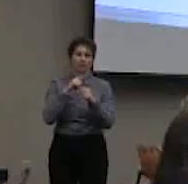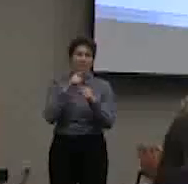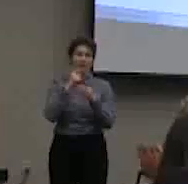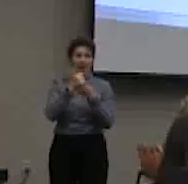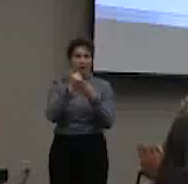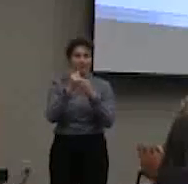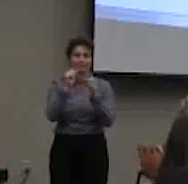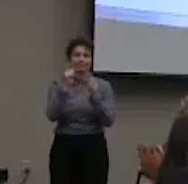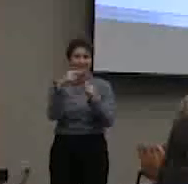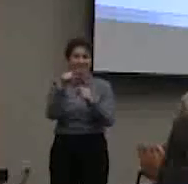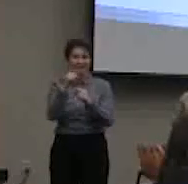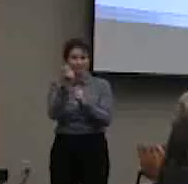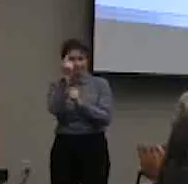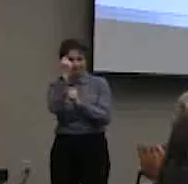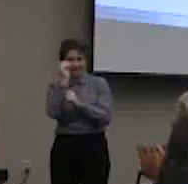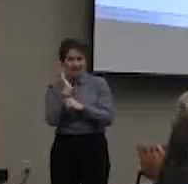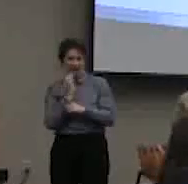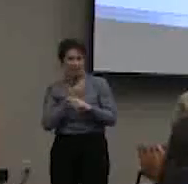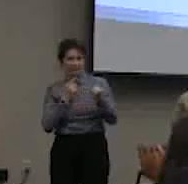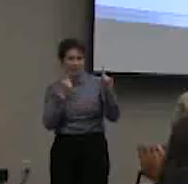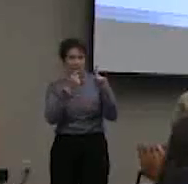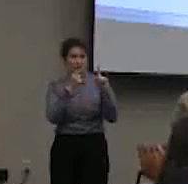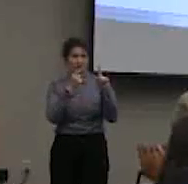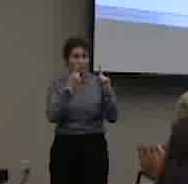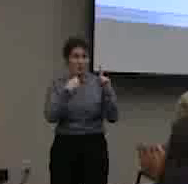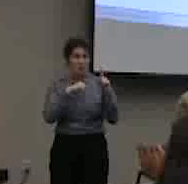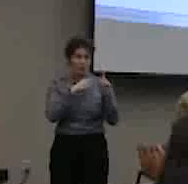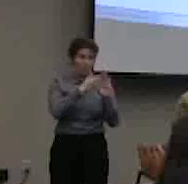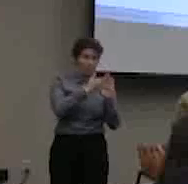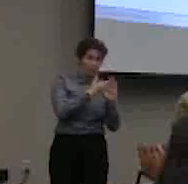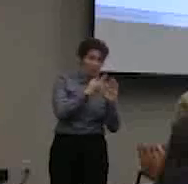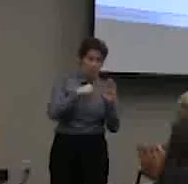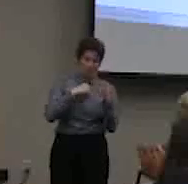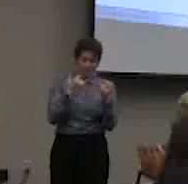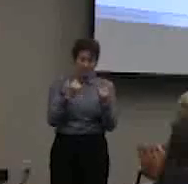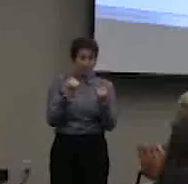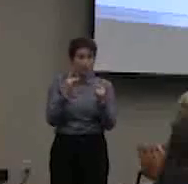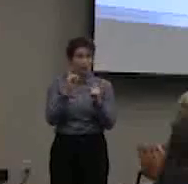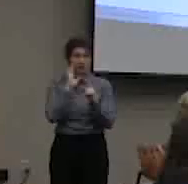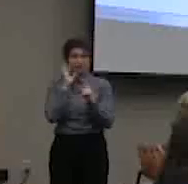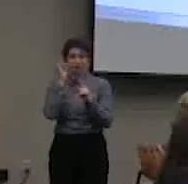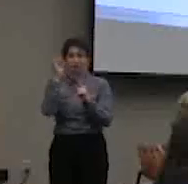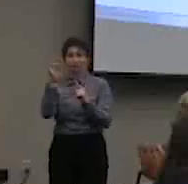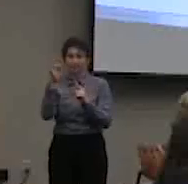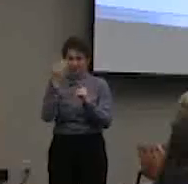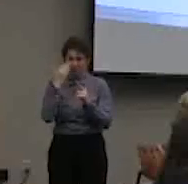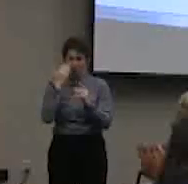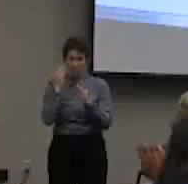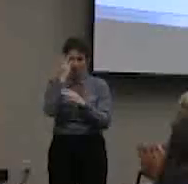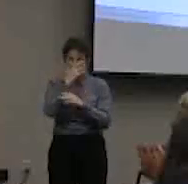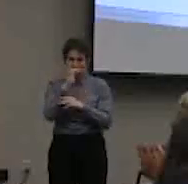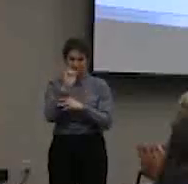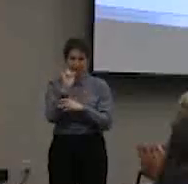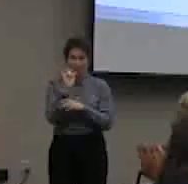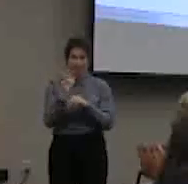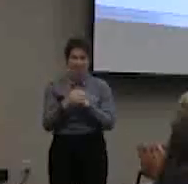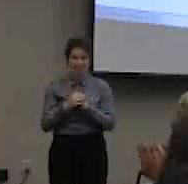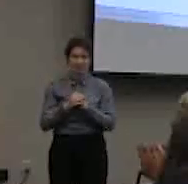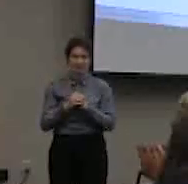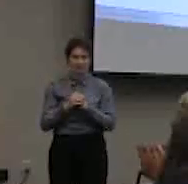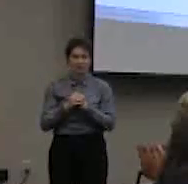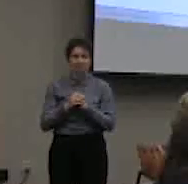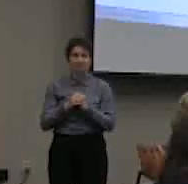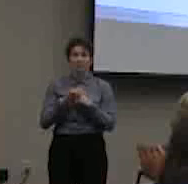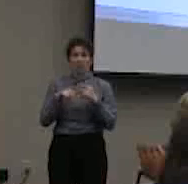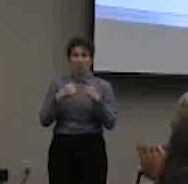vision, where we were, where we are, where we're going, what that future is, and then once we